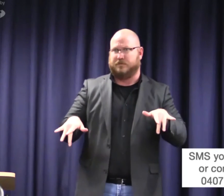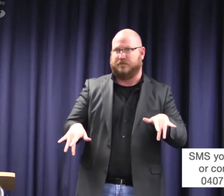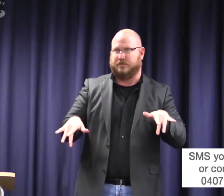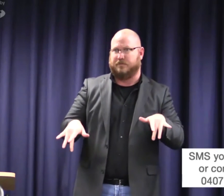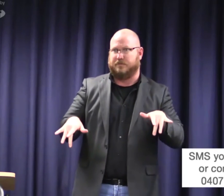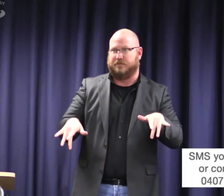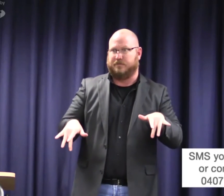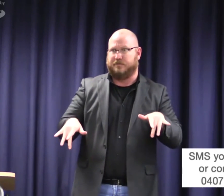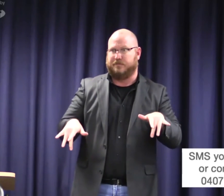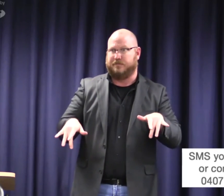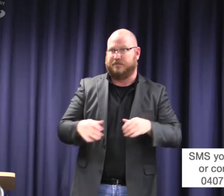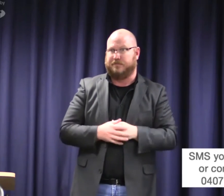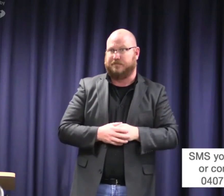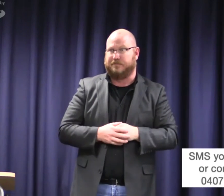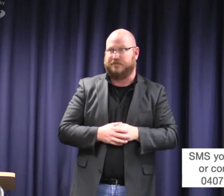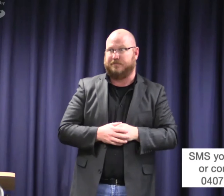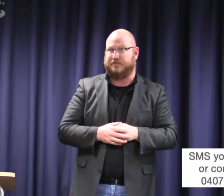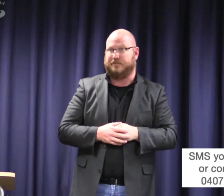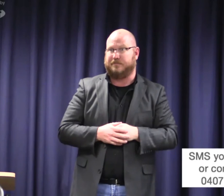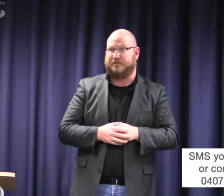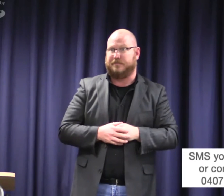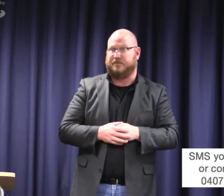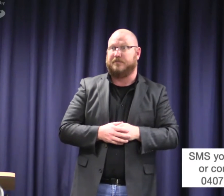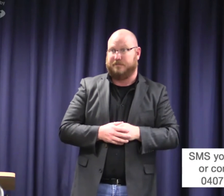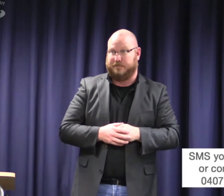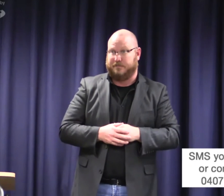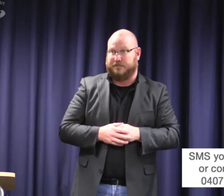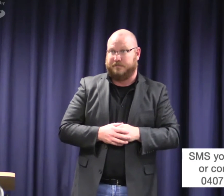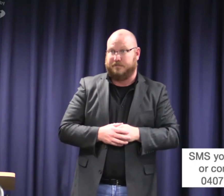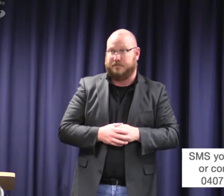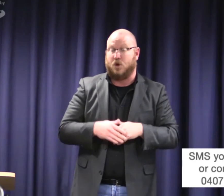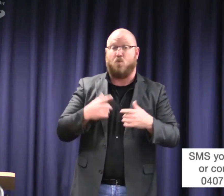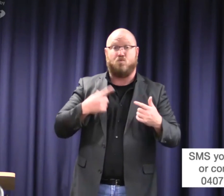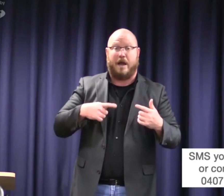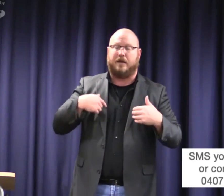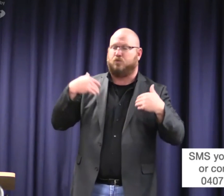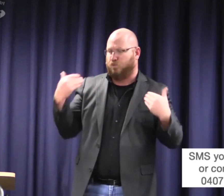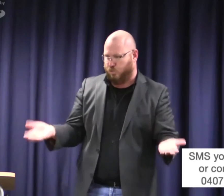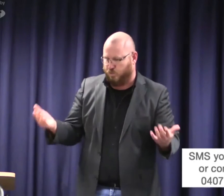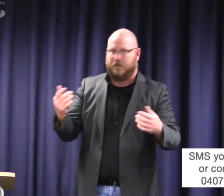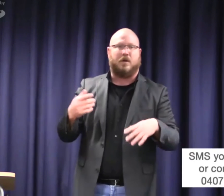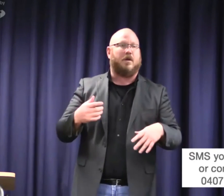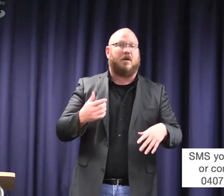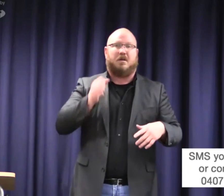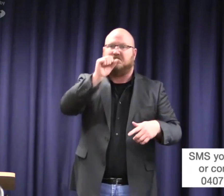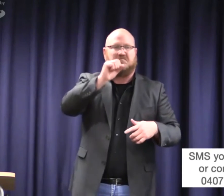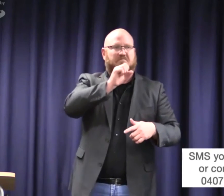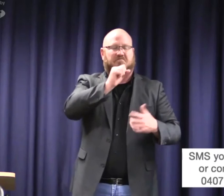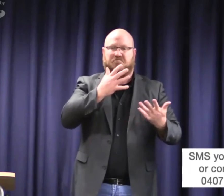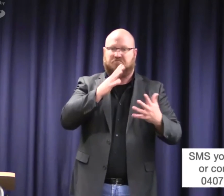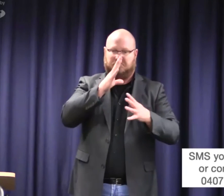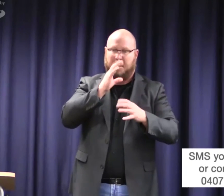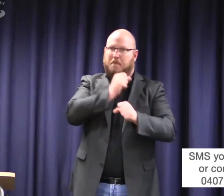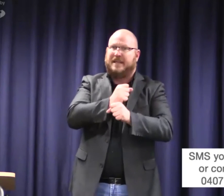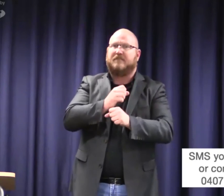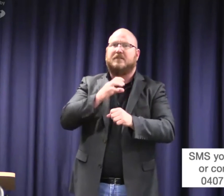responded to me. I have till this day, not received a response from Christian Porter himself. I don't know